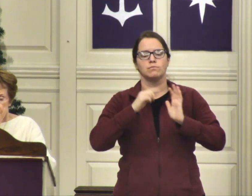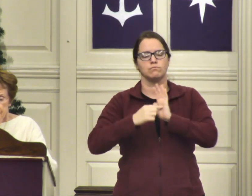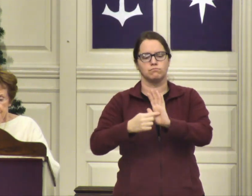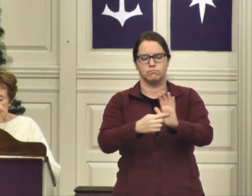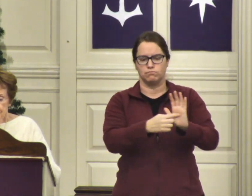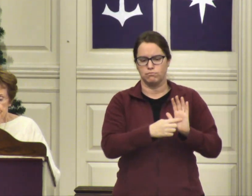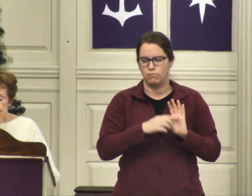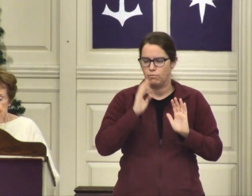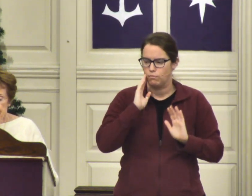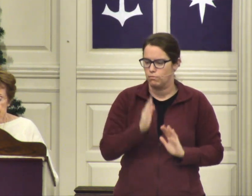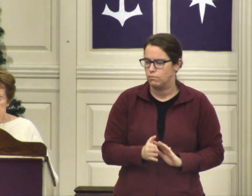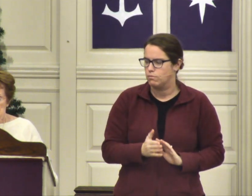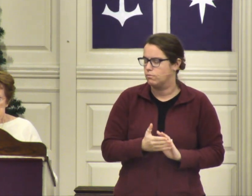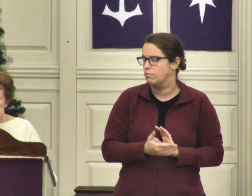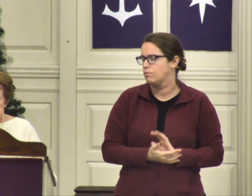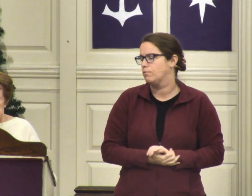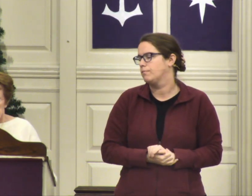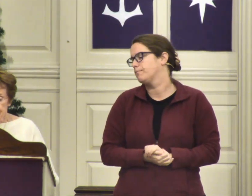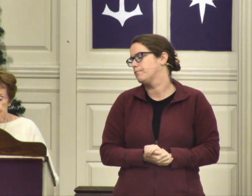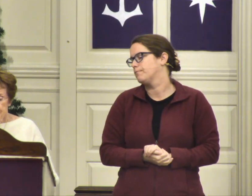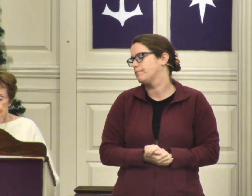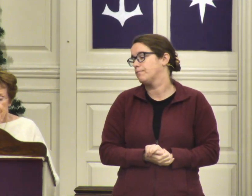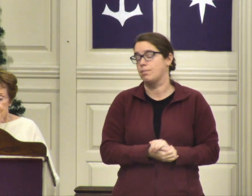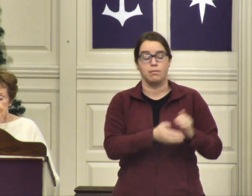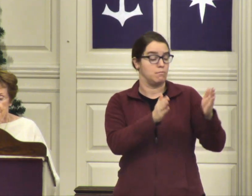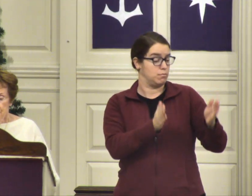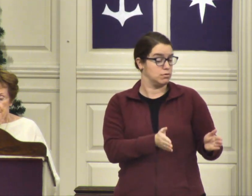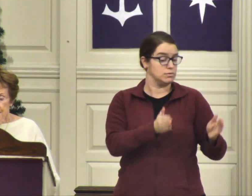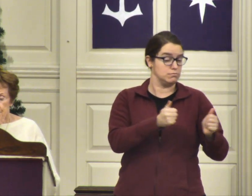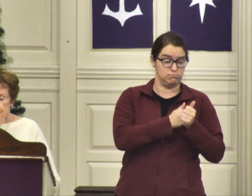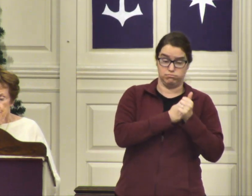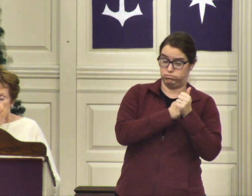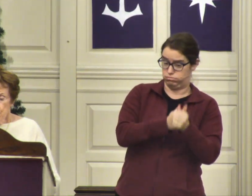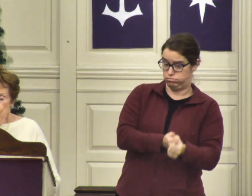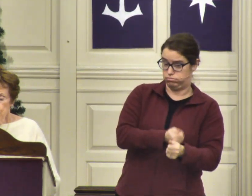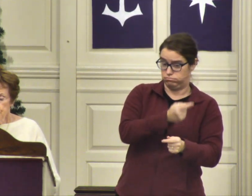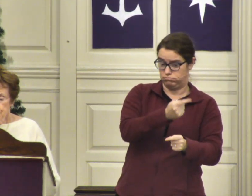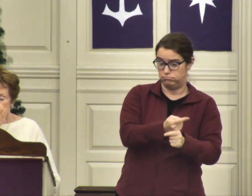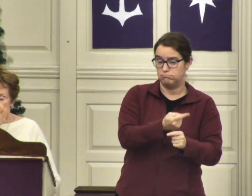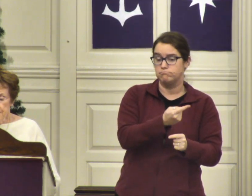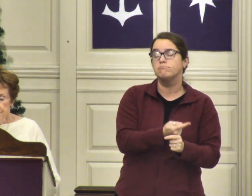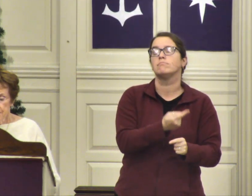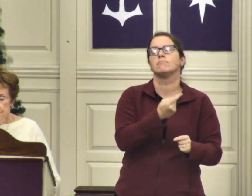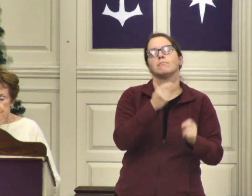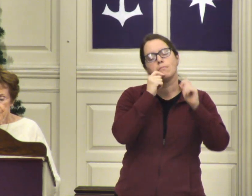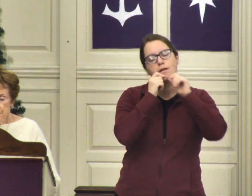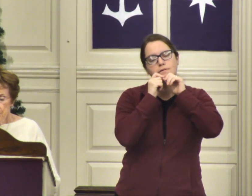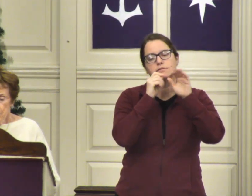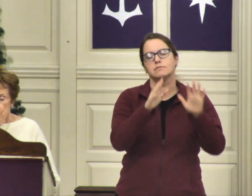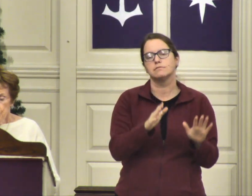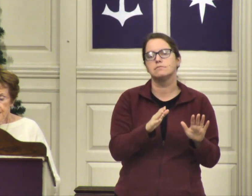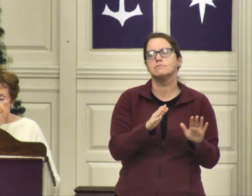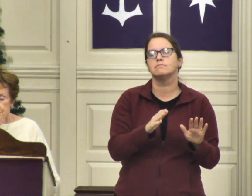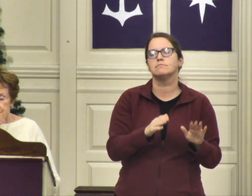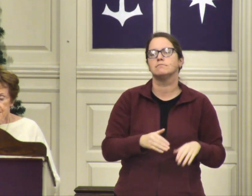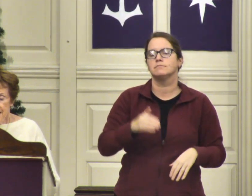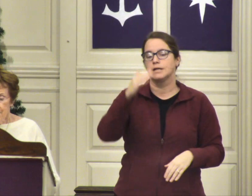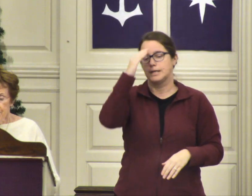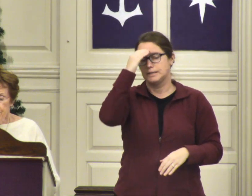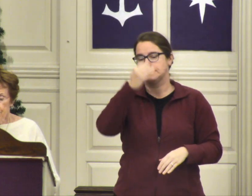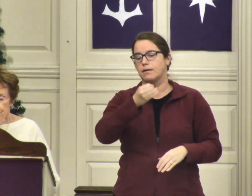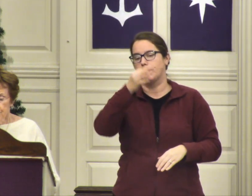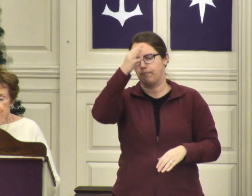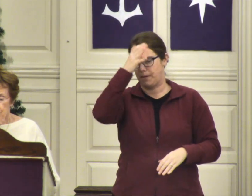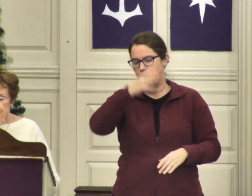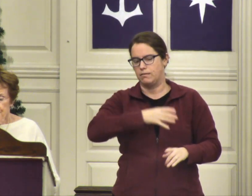Blessed is the man who does this, the Son of Man who holds to it, who keeps the Sabbath